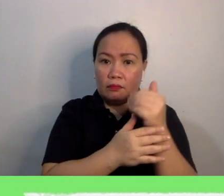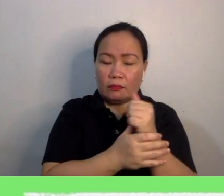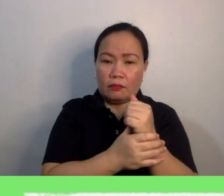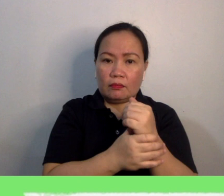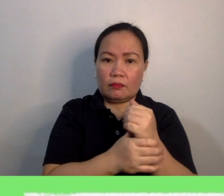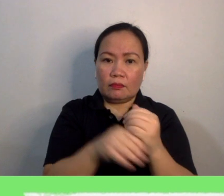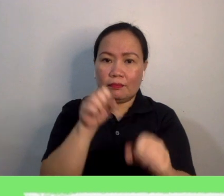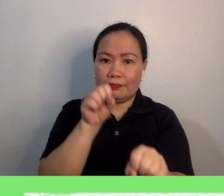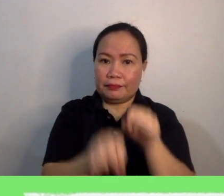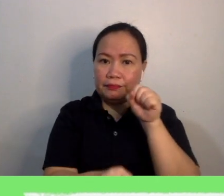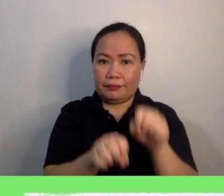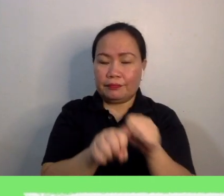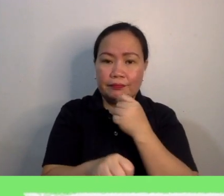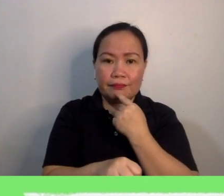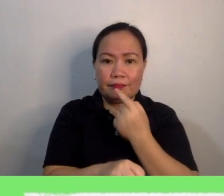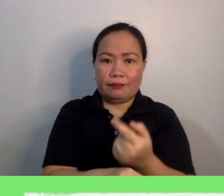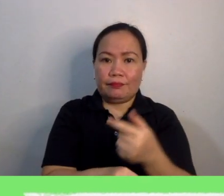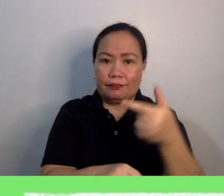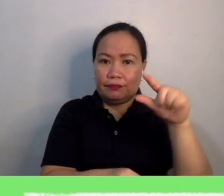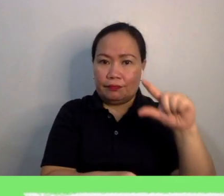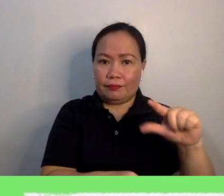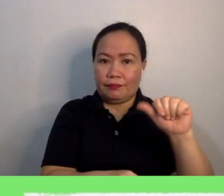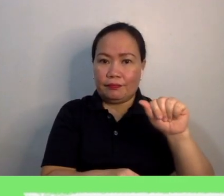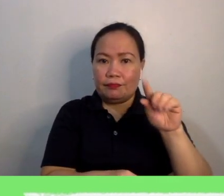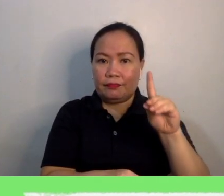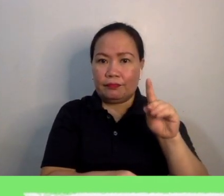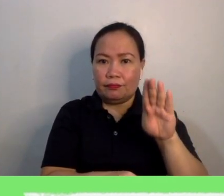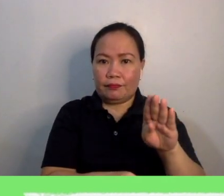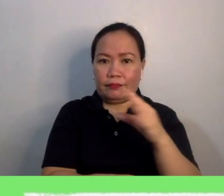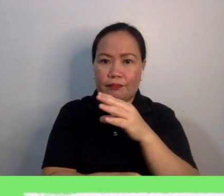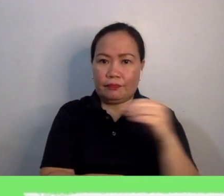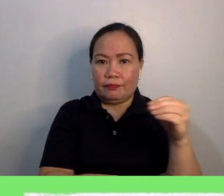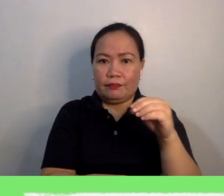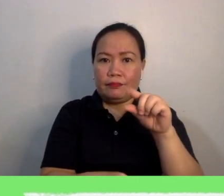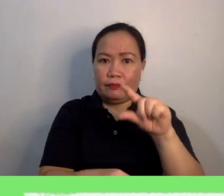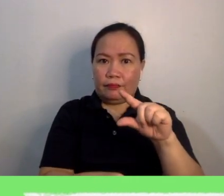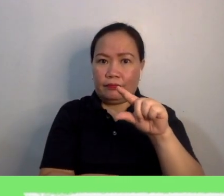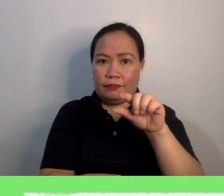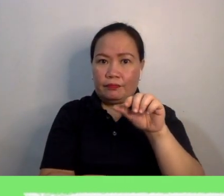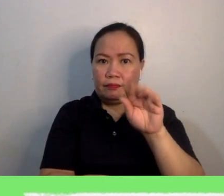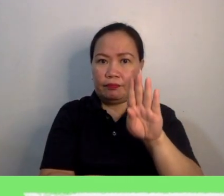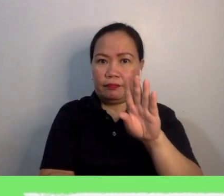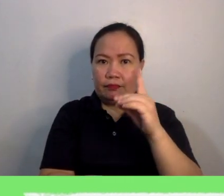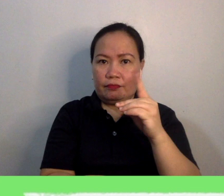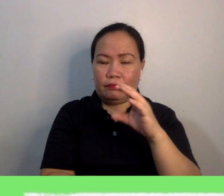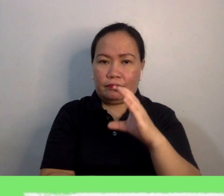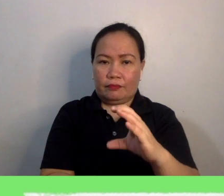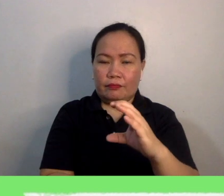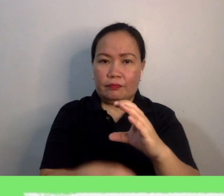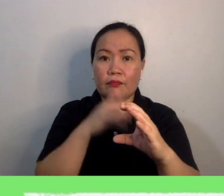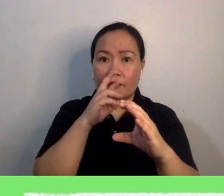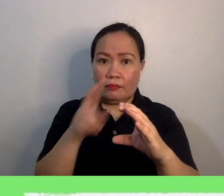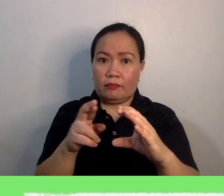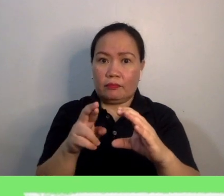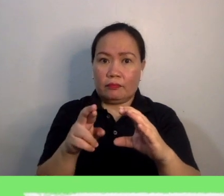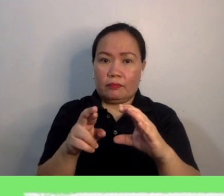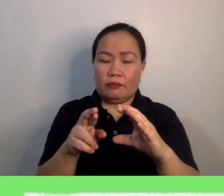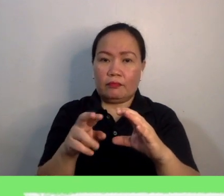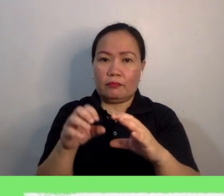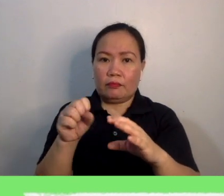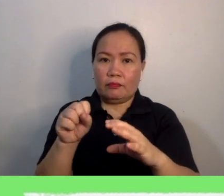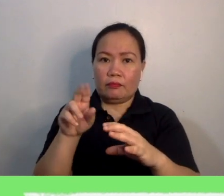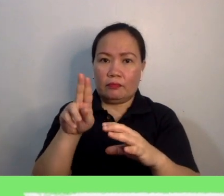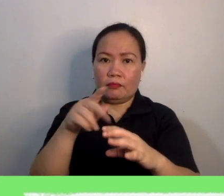Okay, so therefore, we can say that angle ADB and angle BDC are supplementary angles